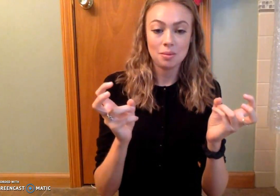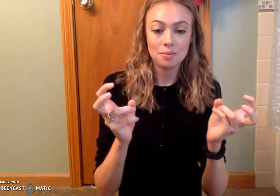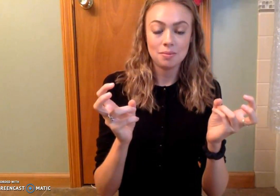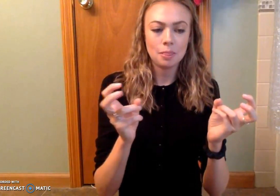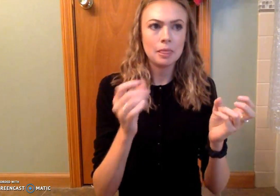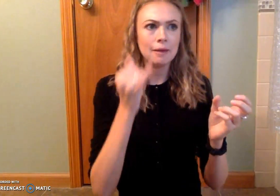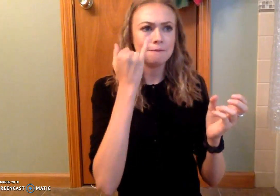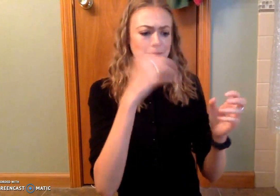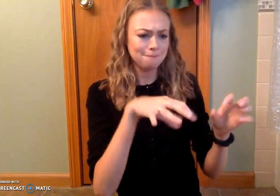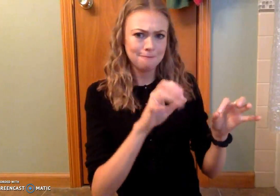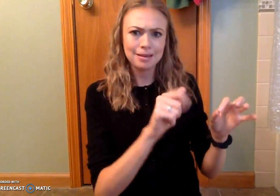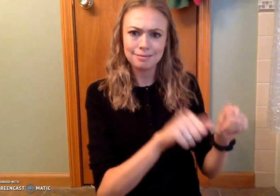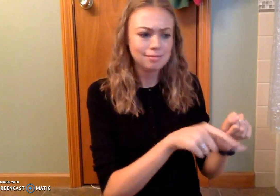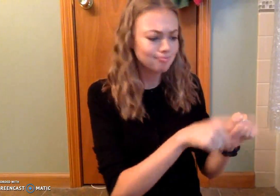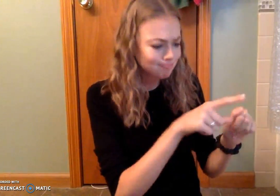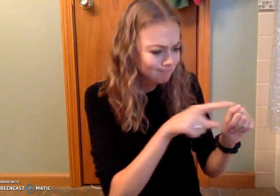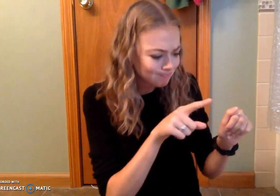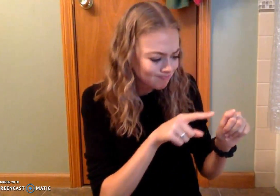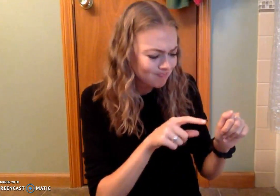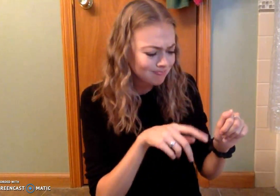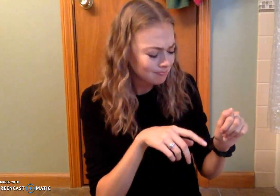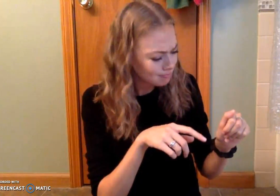screen. And, okay.